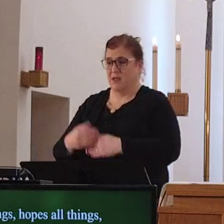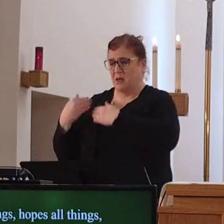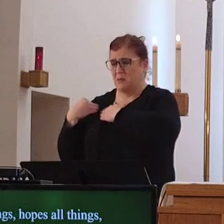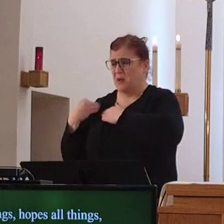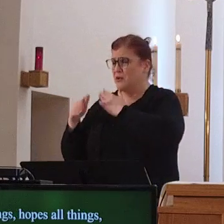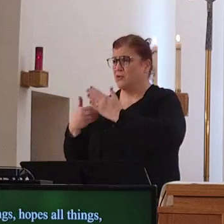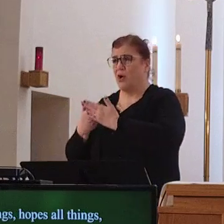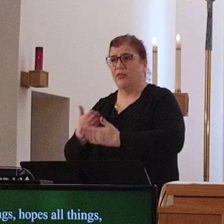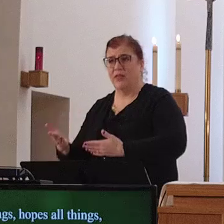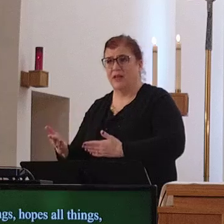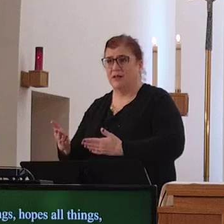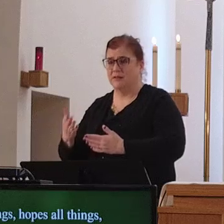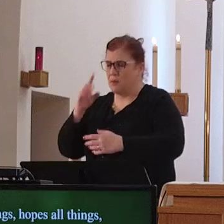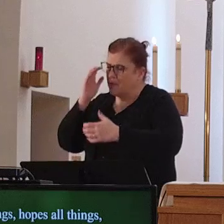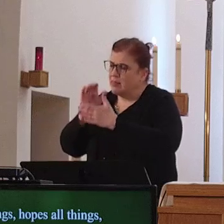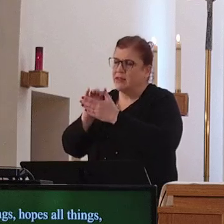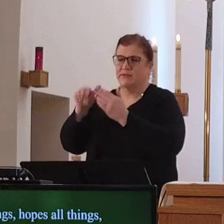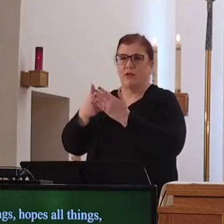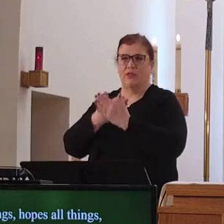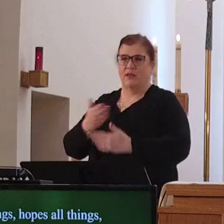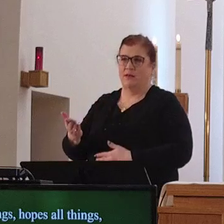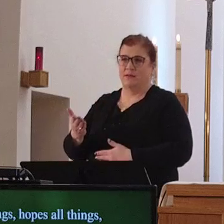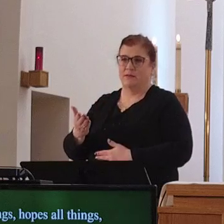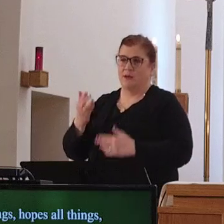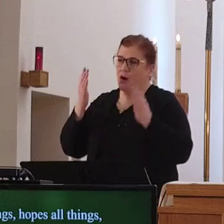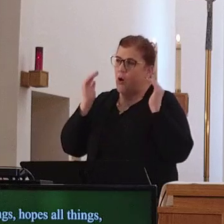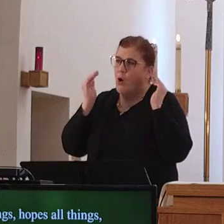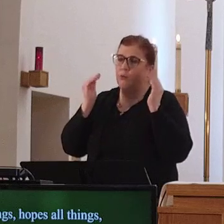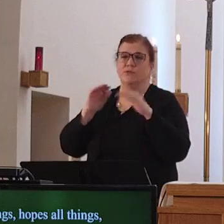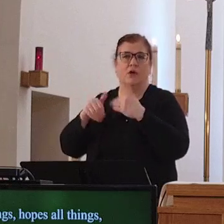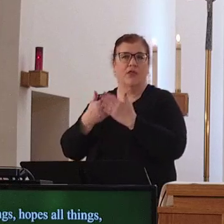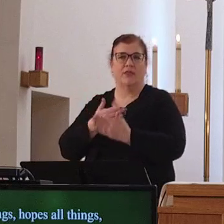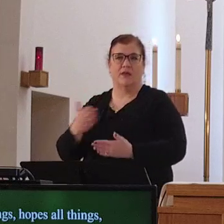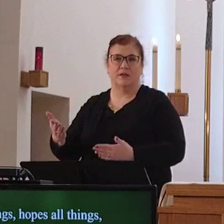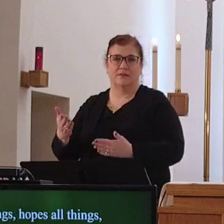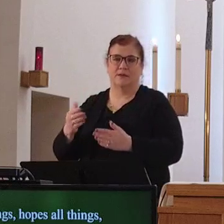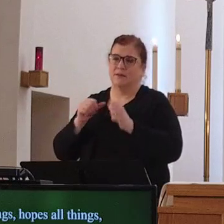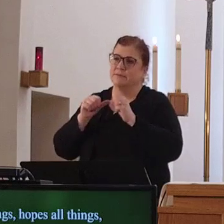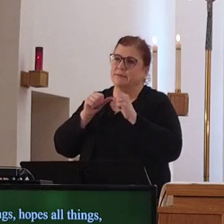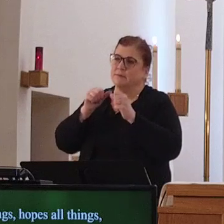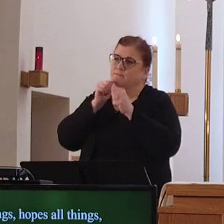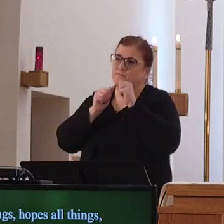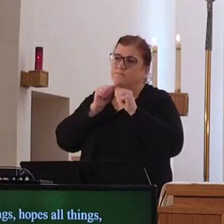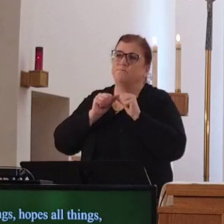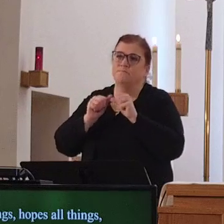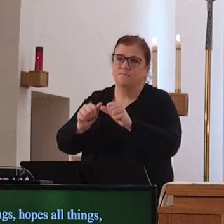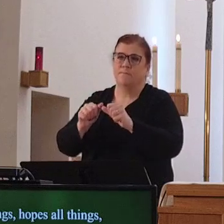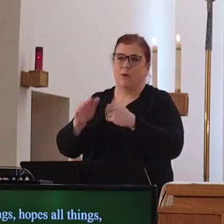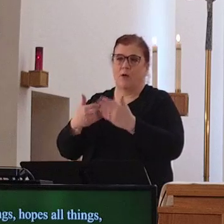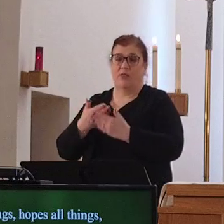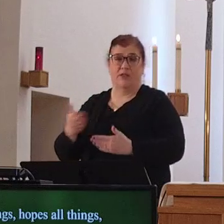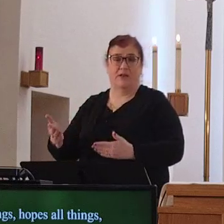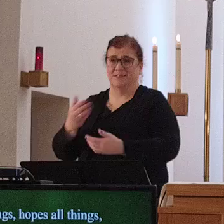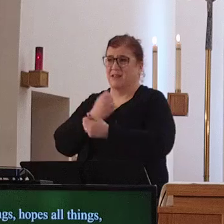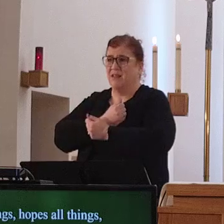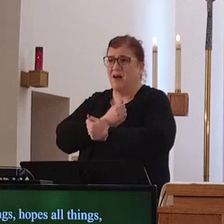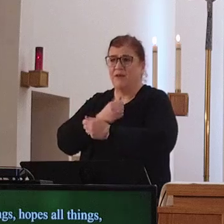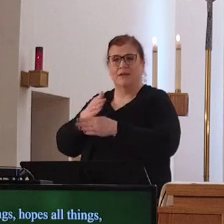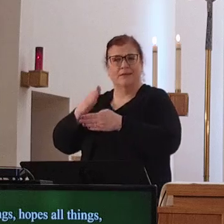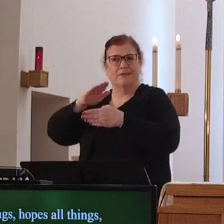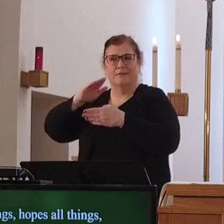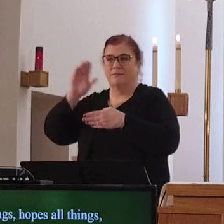all things, believes all things, hopes all things, endures all things. Love never